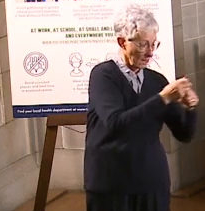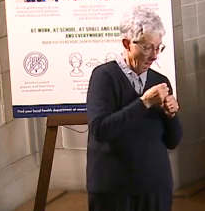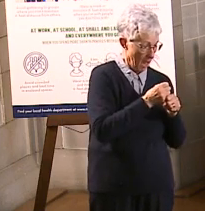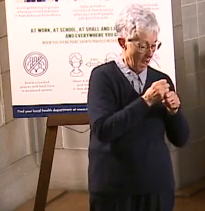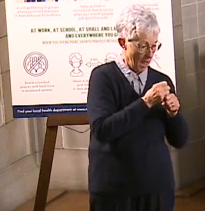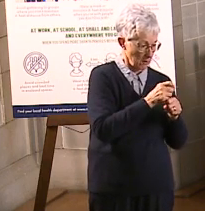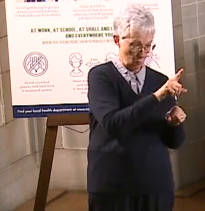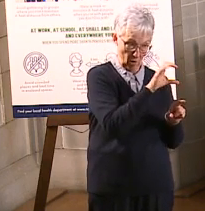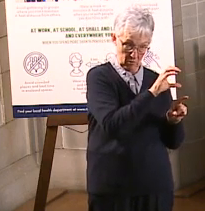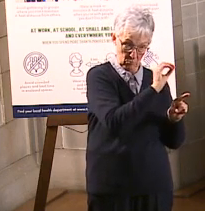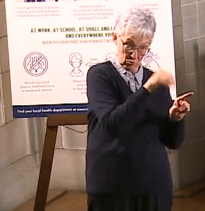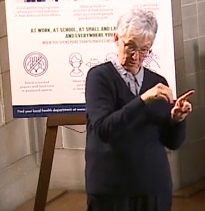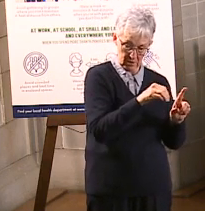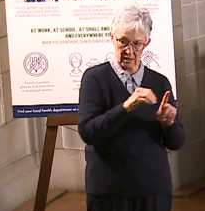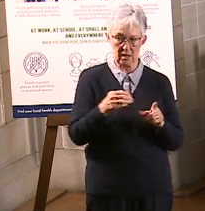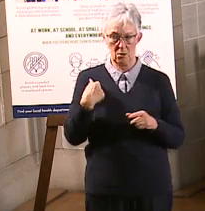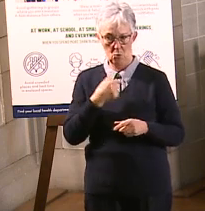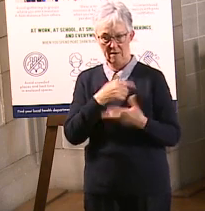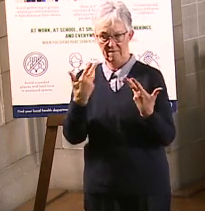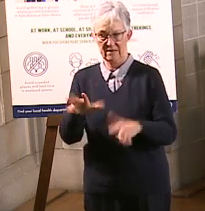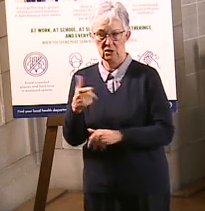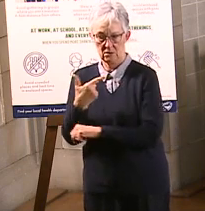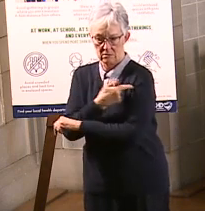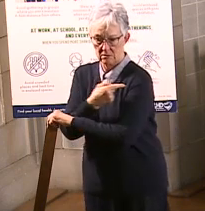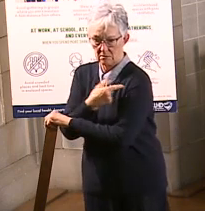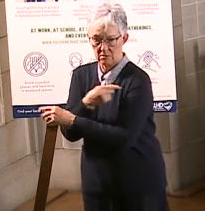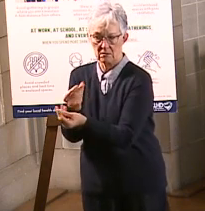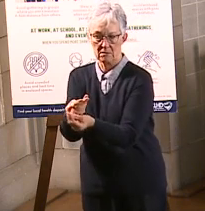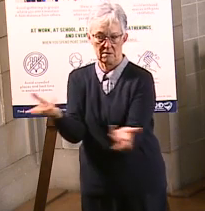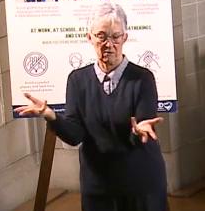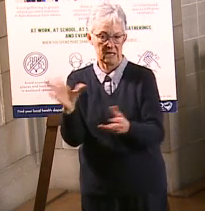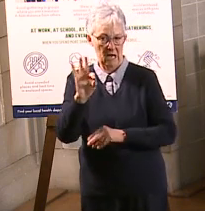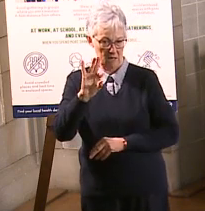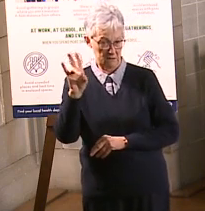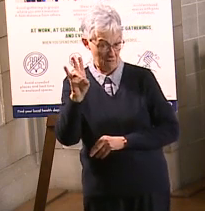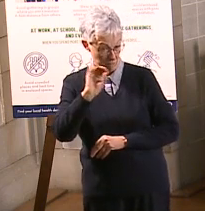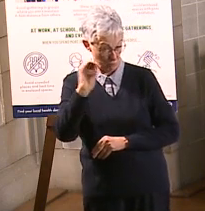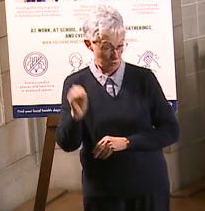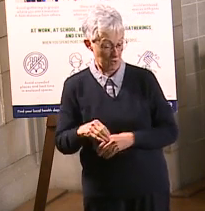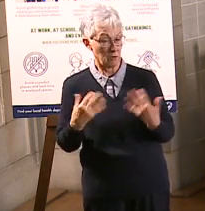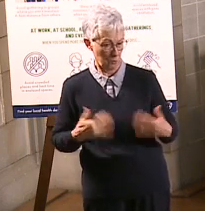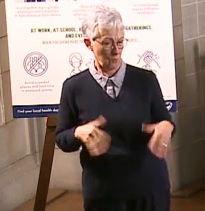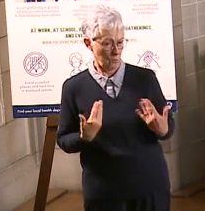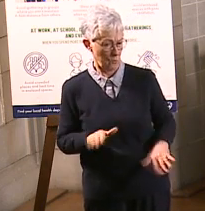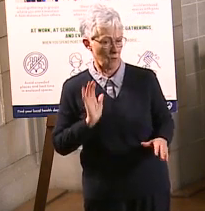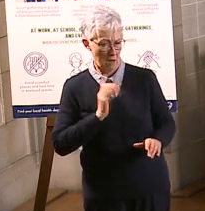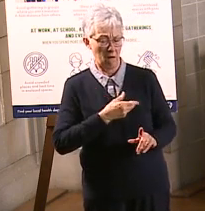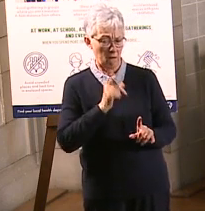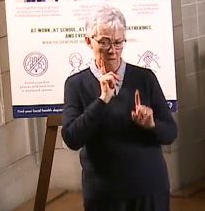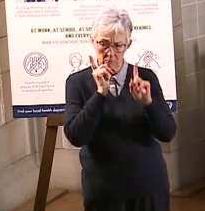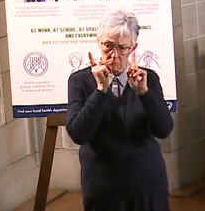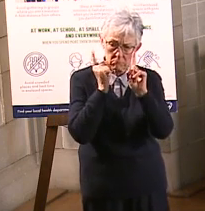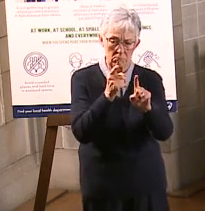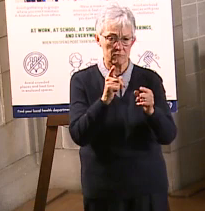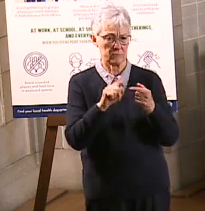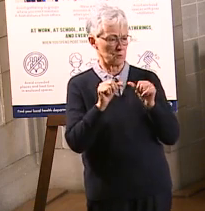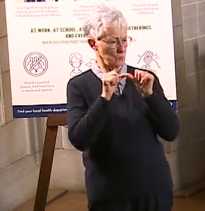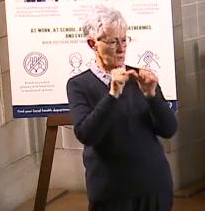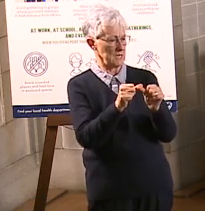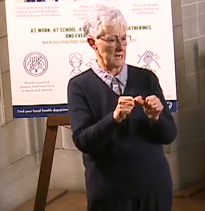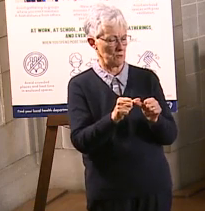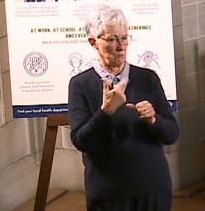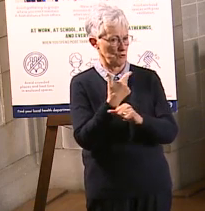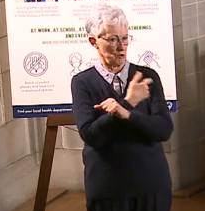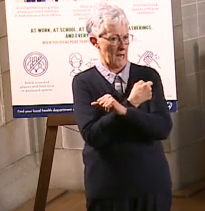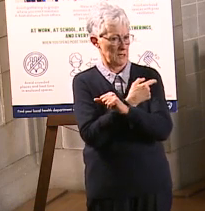to be able to get vaccines in people's arms as quickly as possible. All of our health departments are in phase 1B now, which means that they